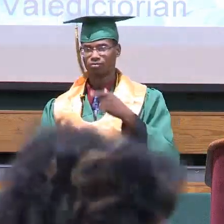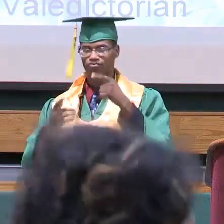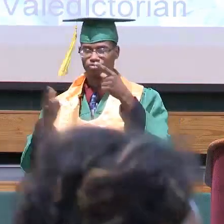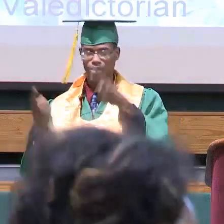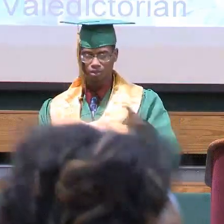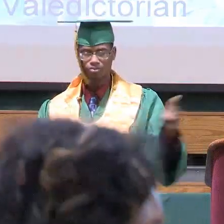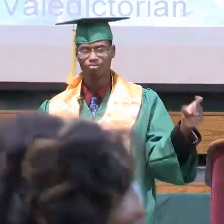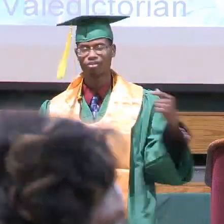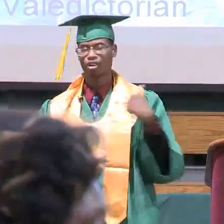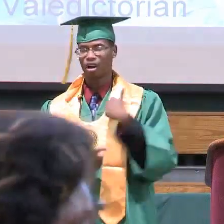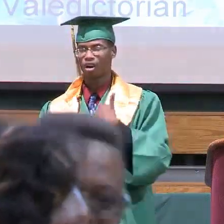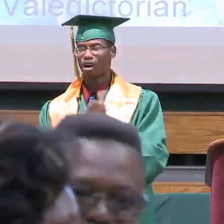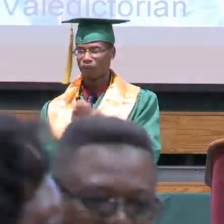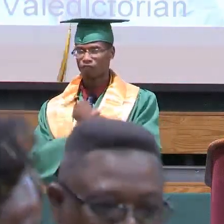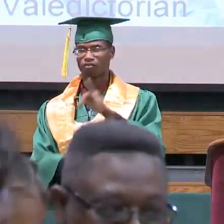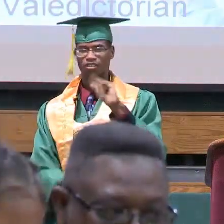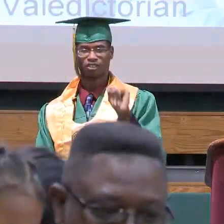I think it's...